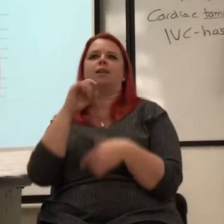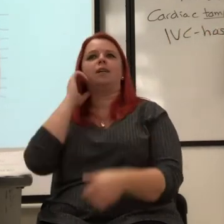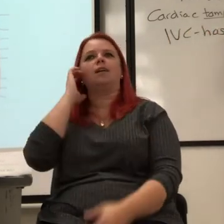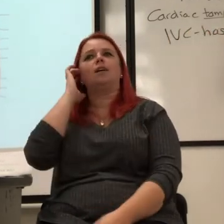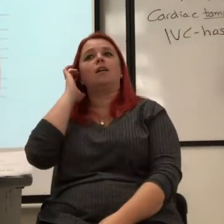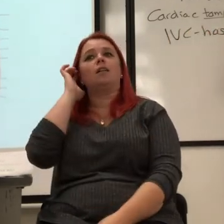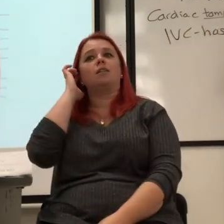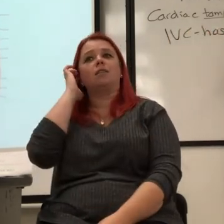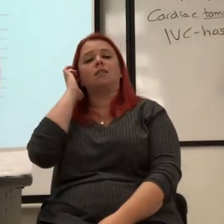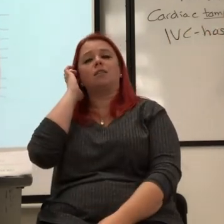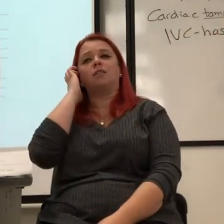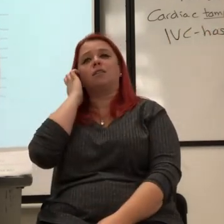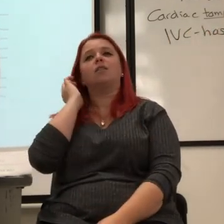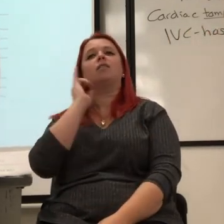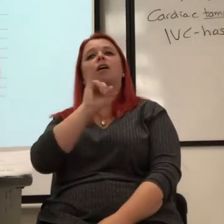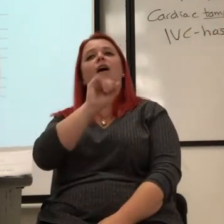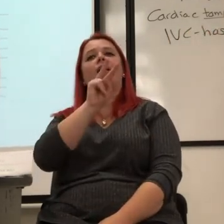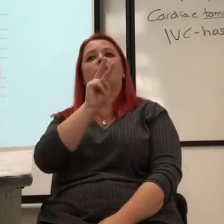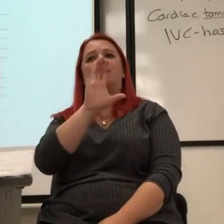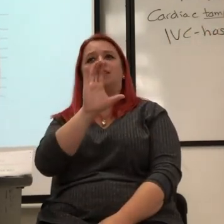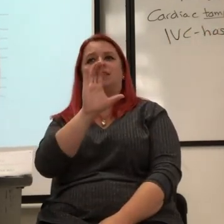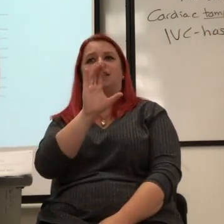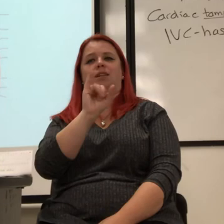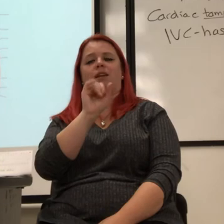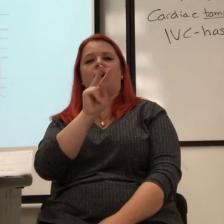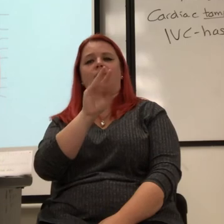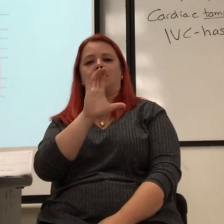has no length